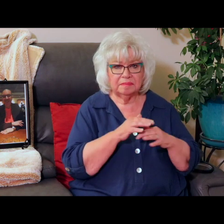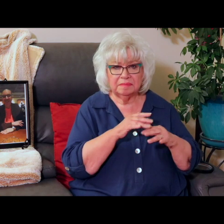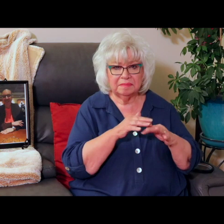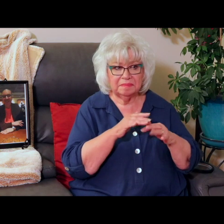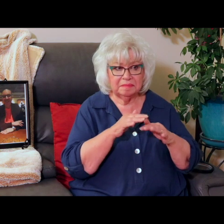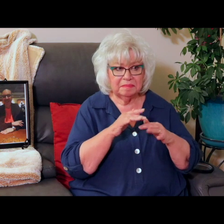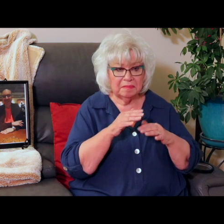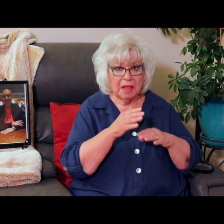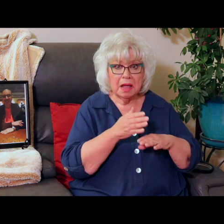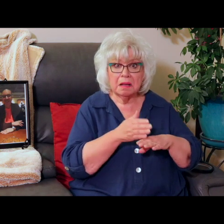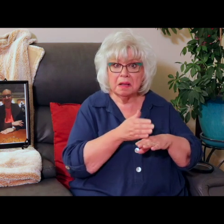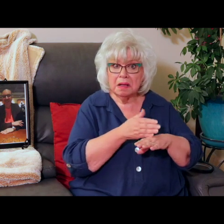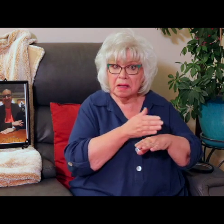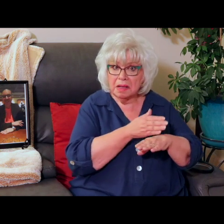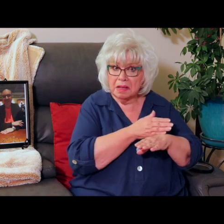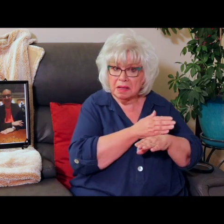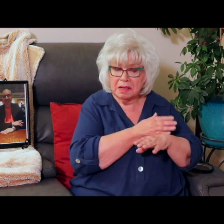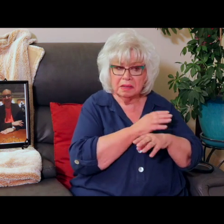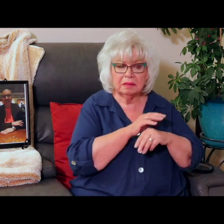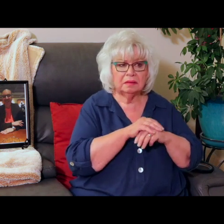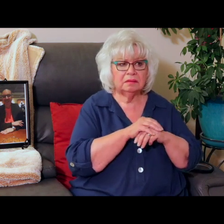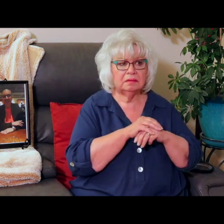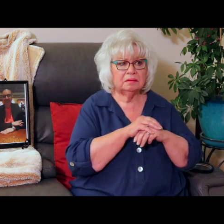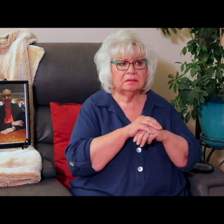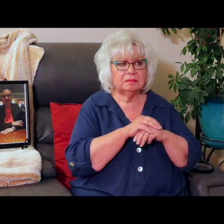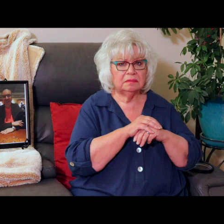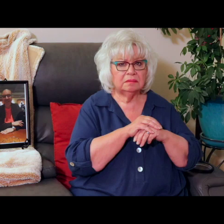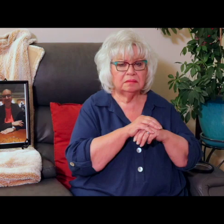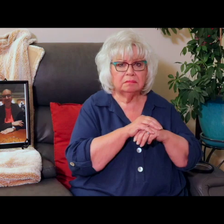He was bedridden. But he did improve.